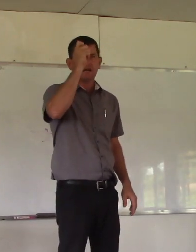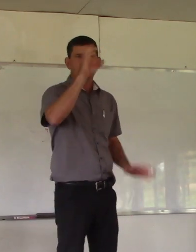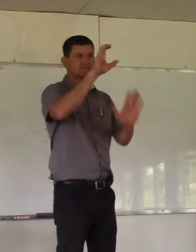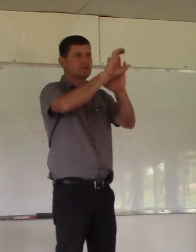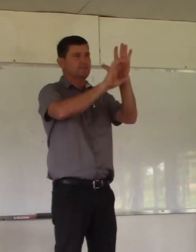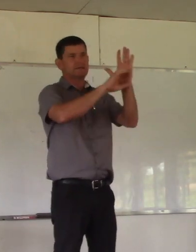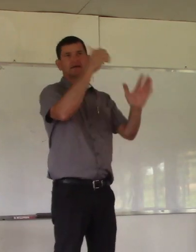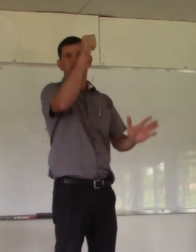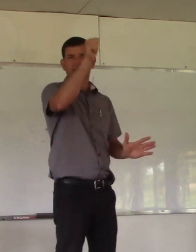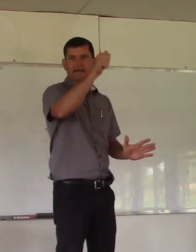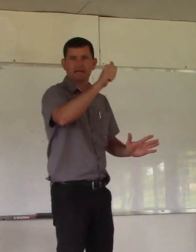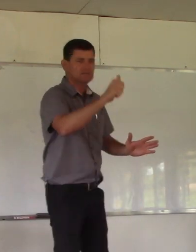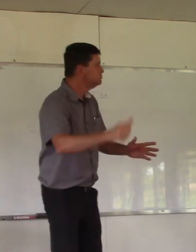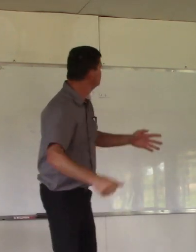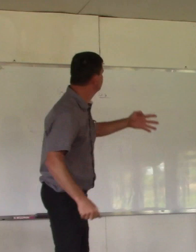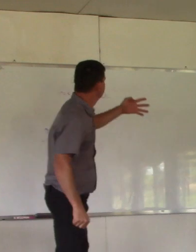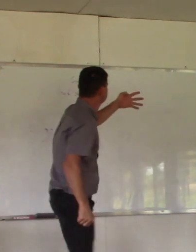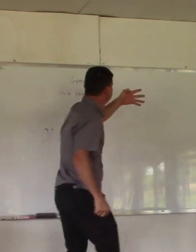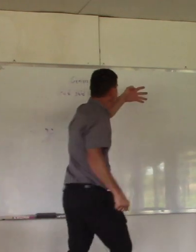Because the commandment, the 10,